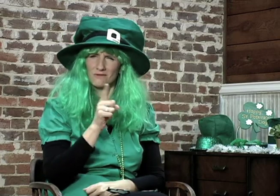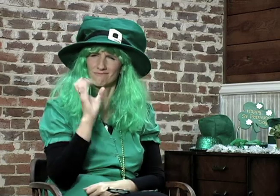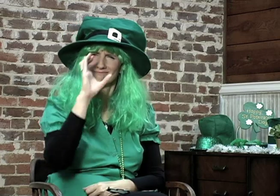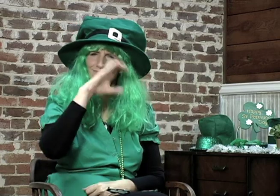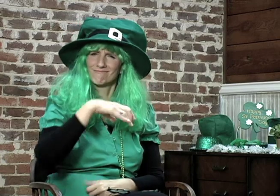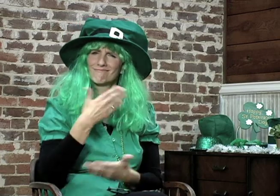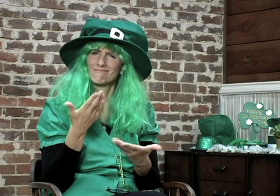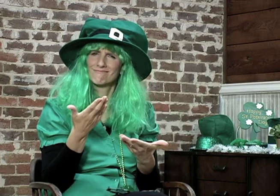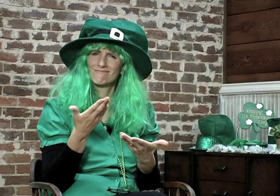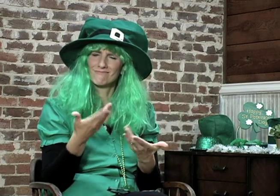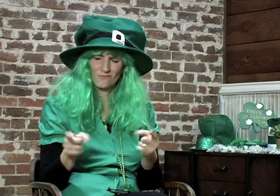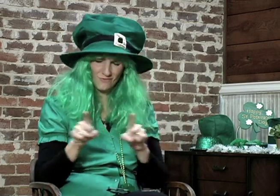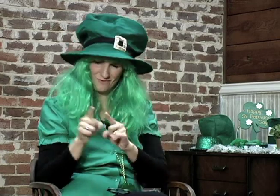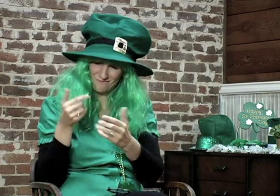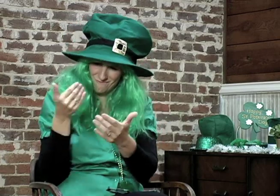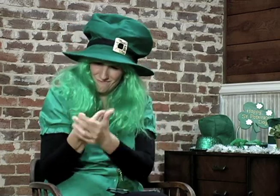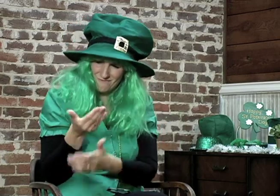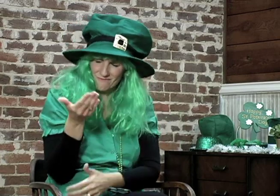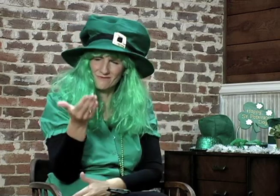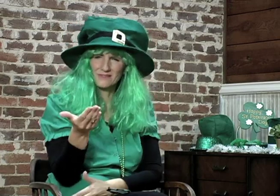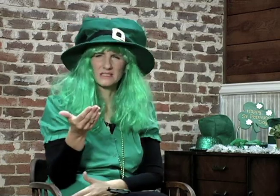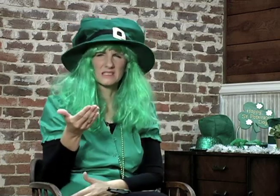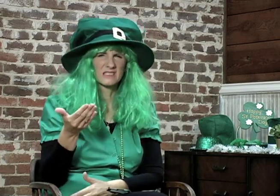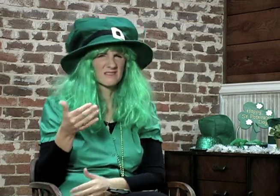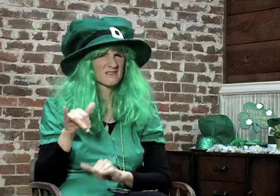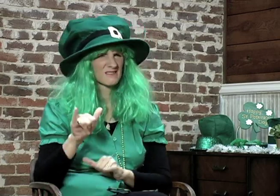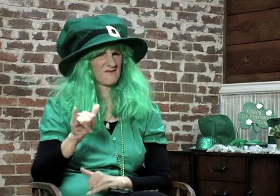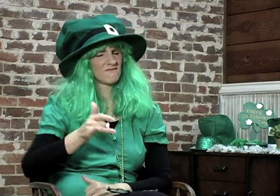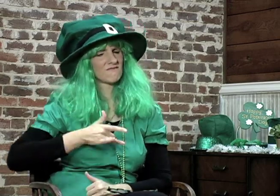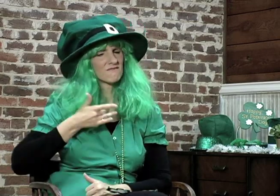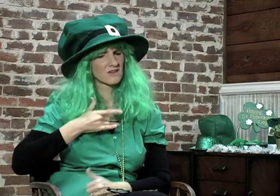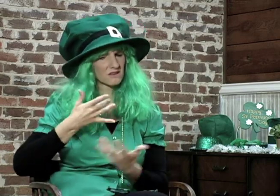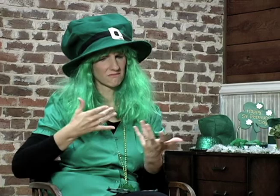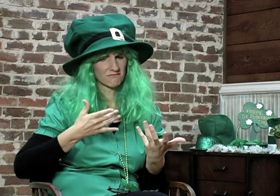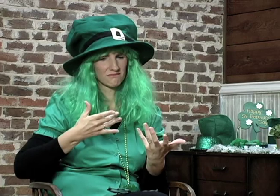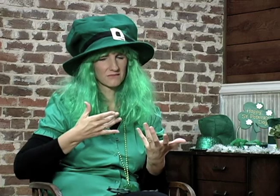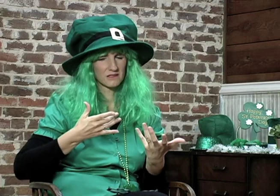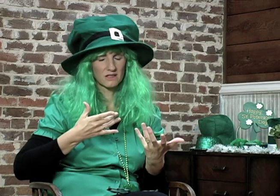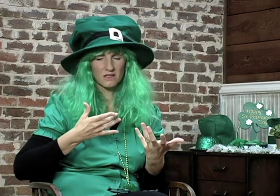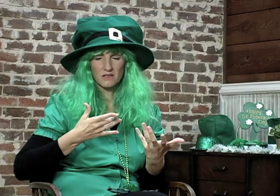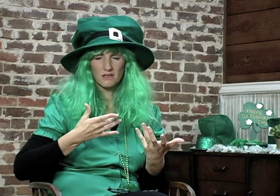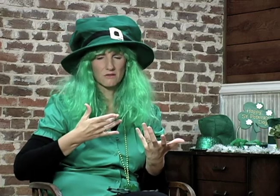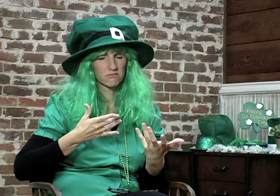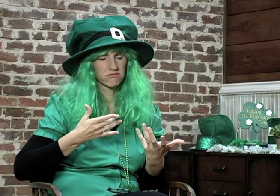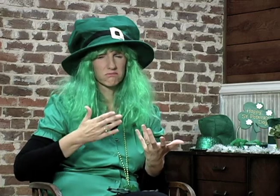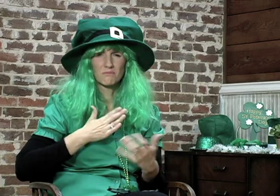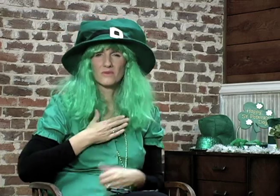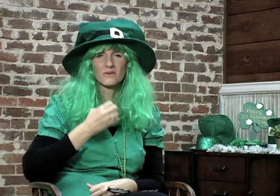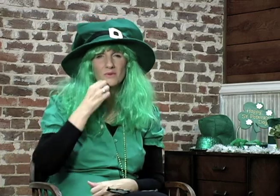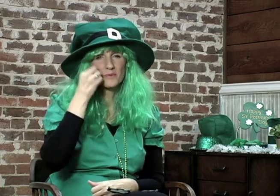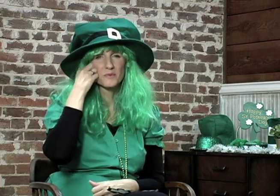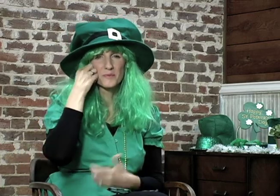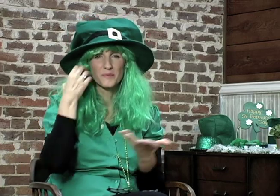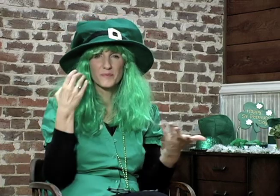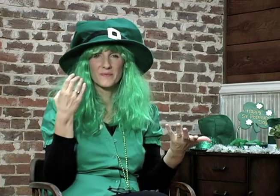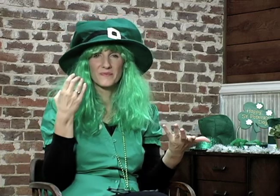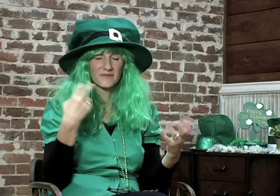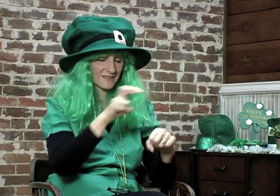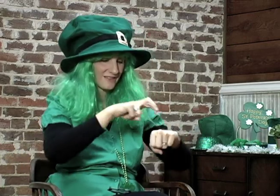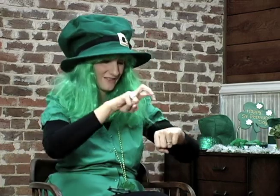But really, it was odd. It was strange. When he arrived to England, he felt like it really wasn't